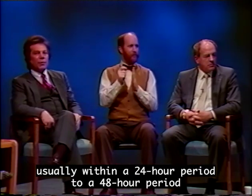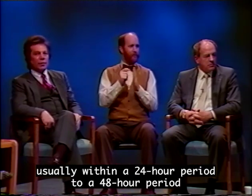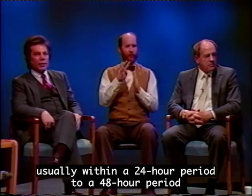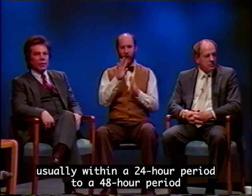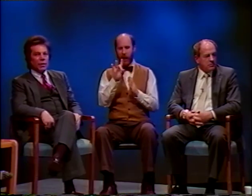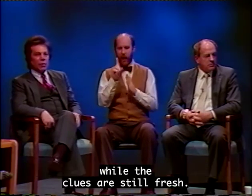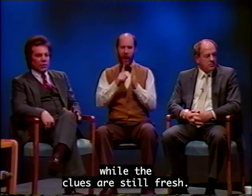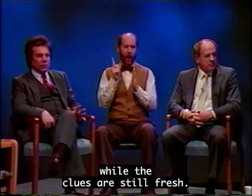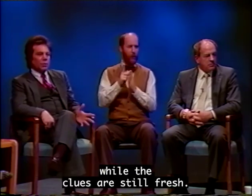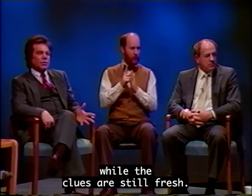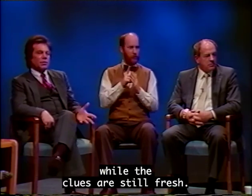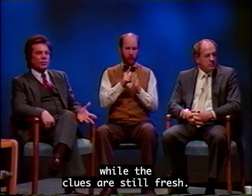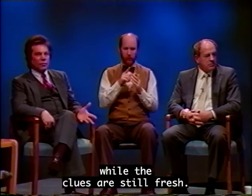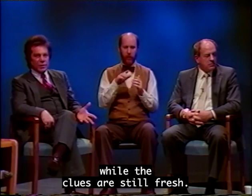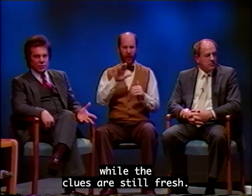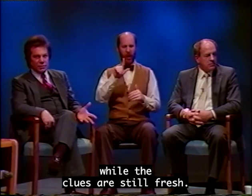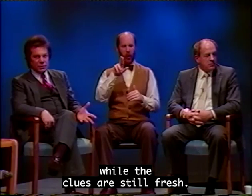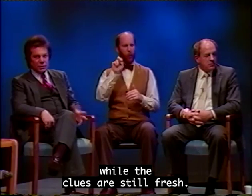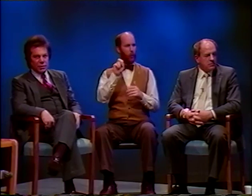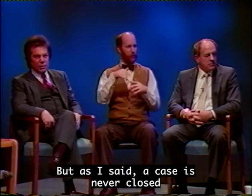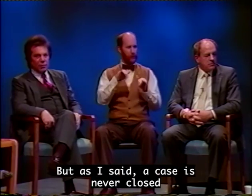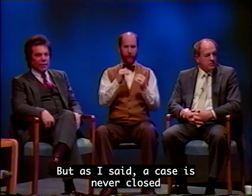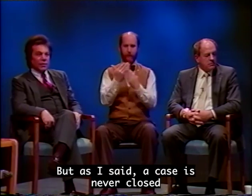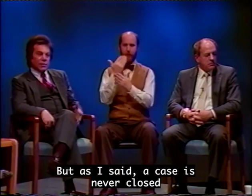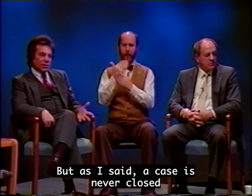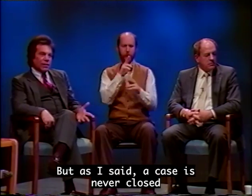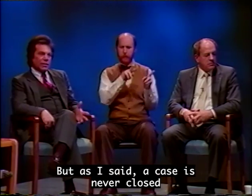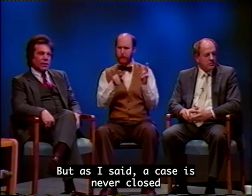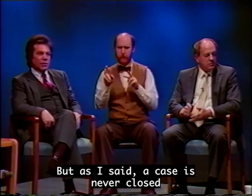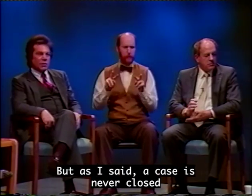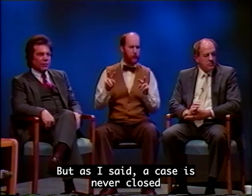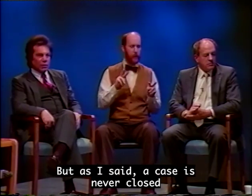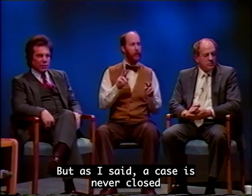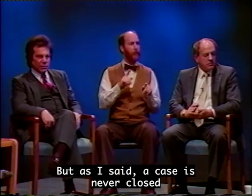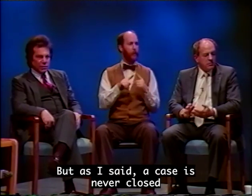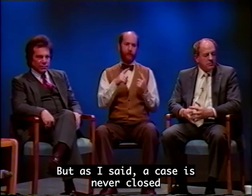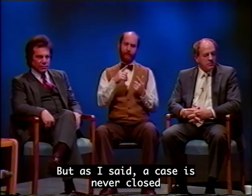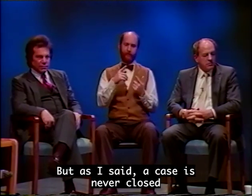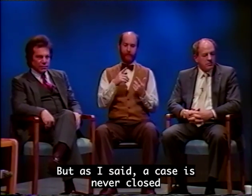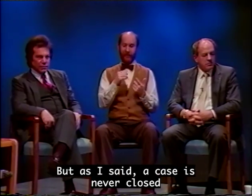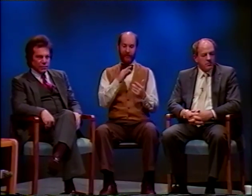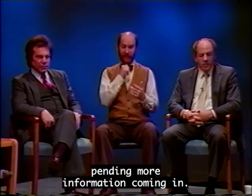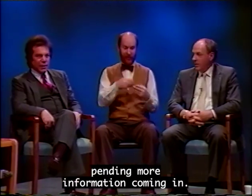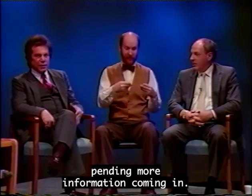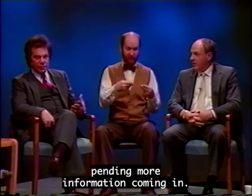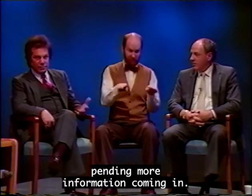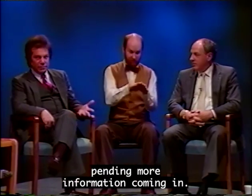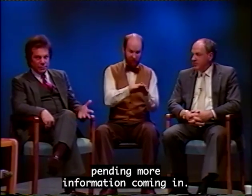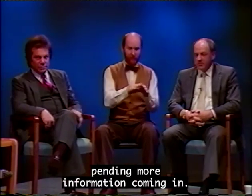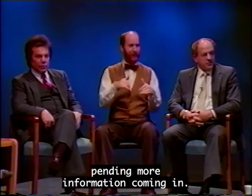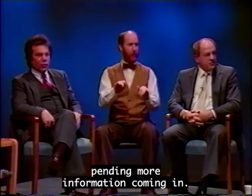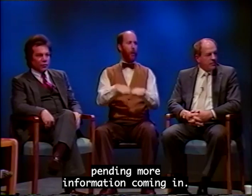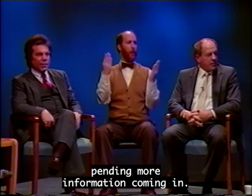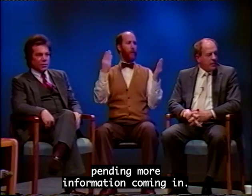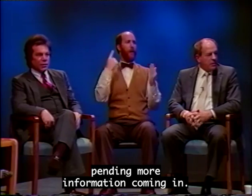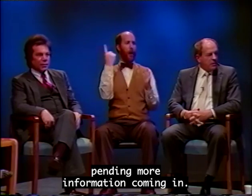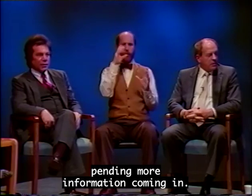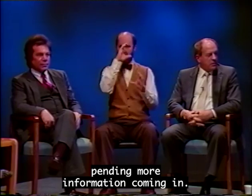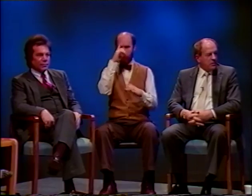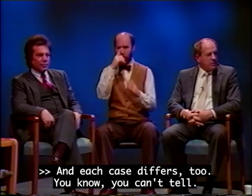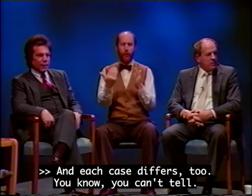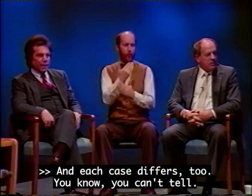48-hour period, while the clues are still fresh. But, as I said, a case is never closed, pending more